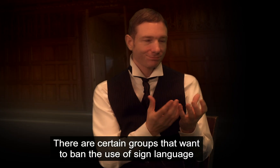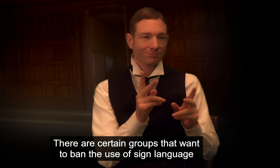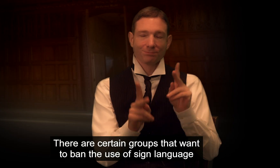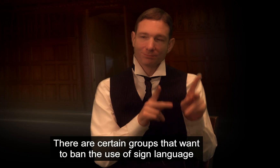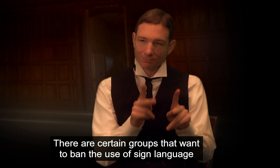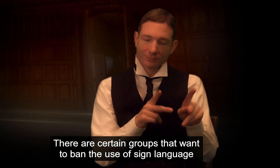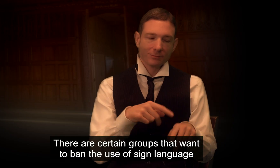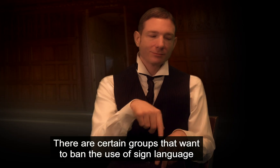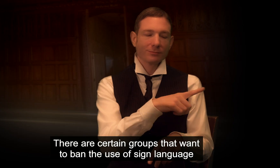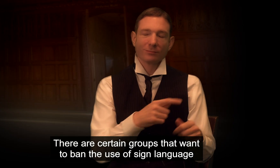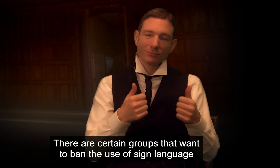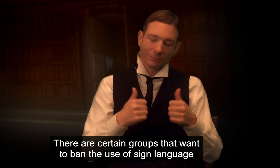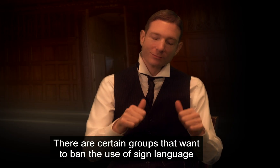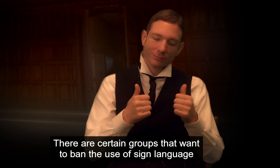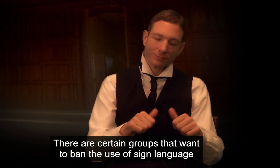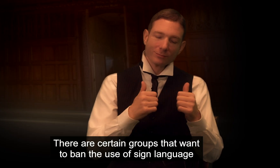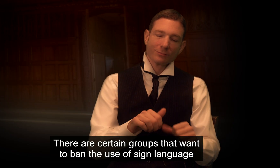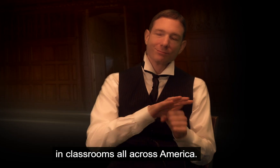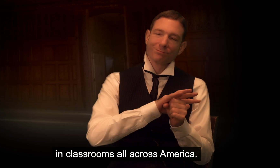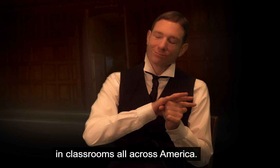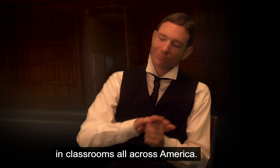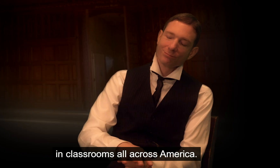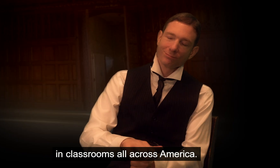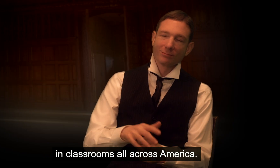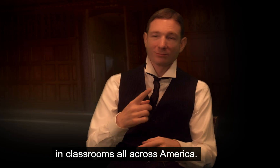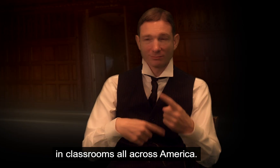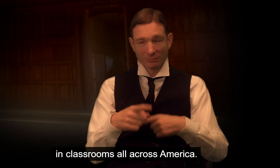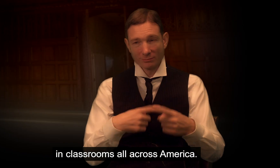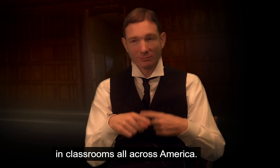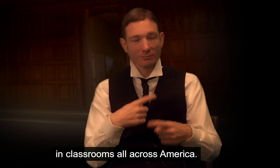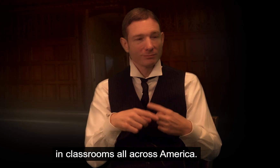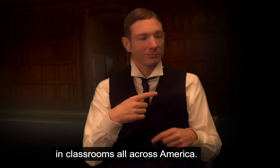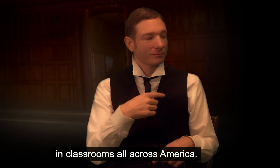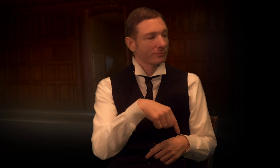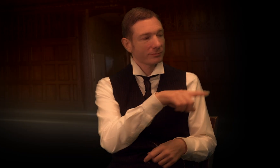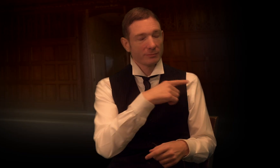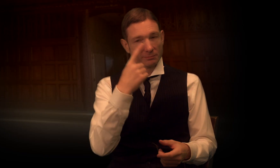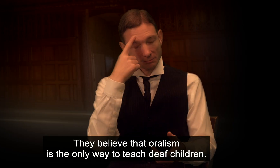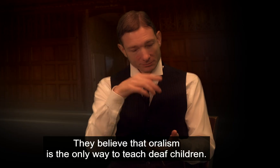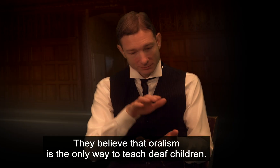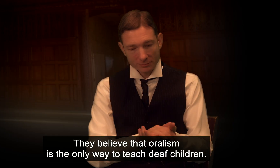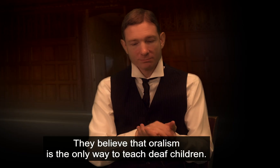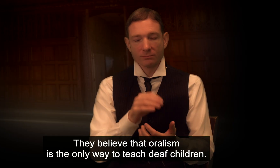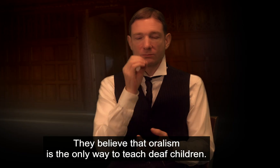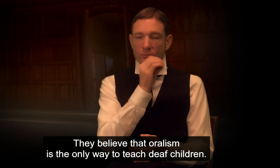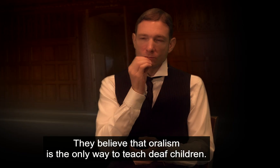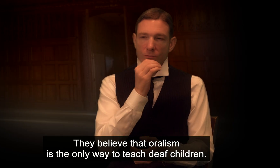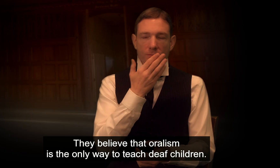that want to ban the use of sign language in classrooms all across America. They believe that oralism